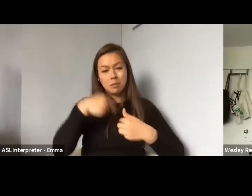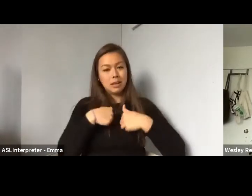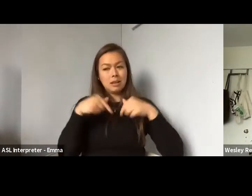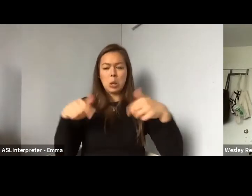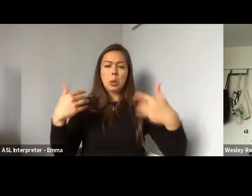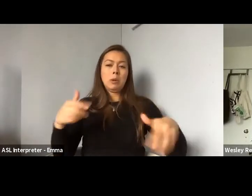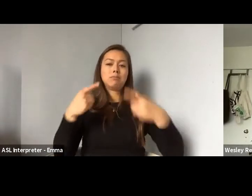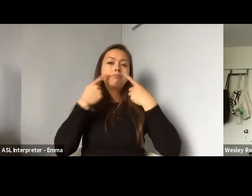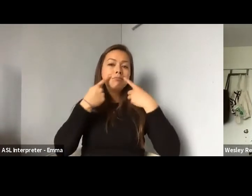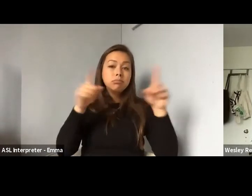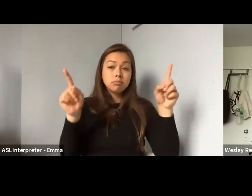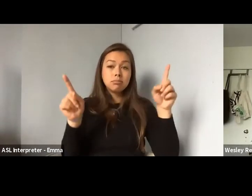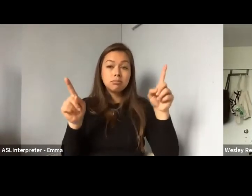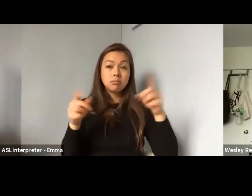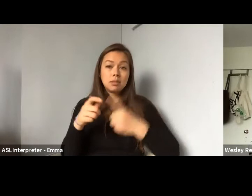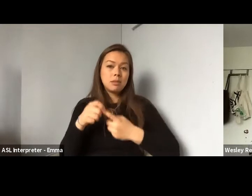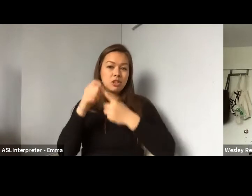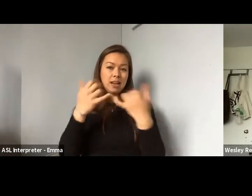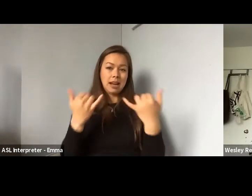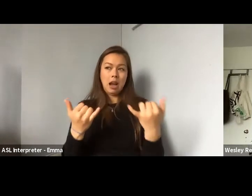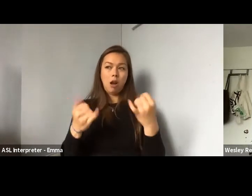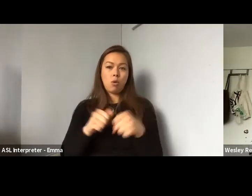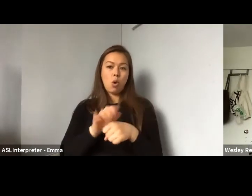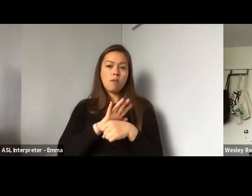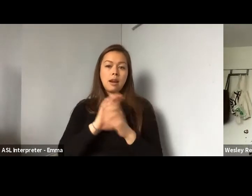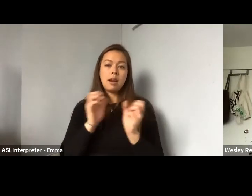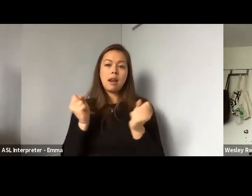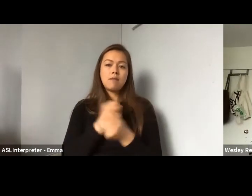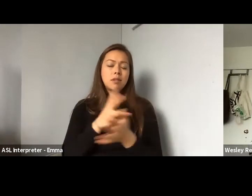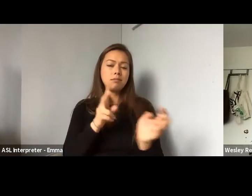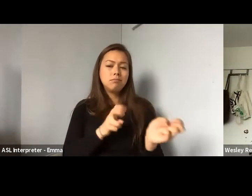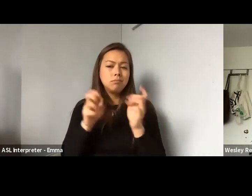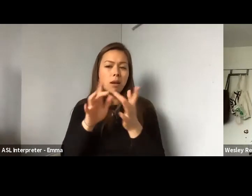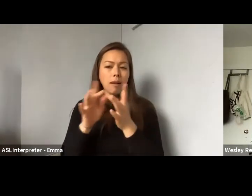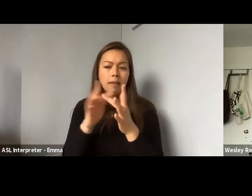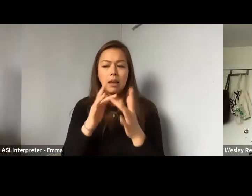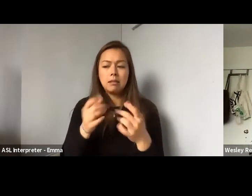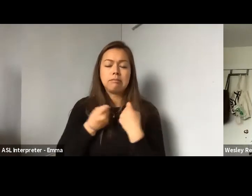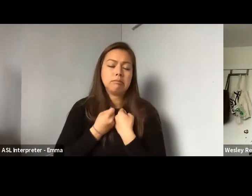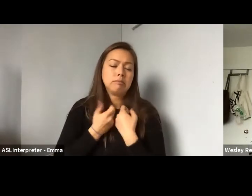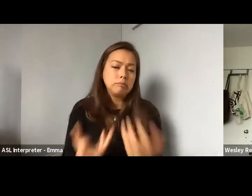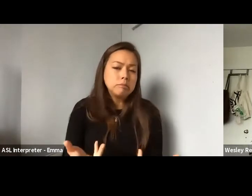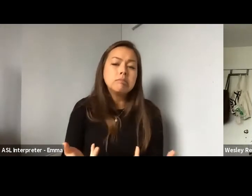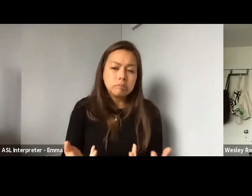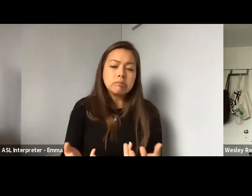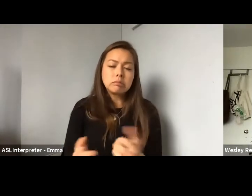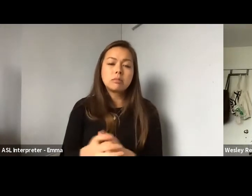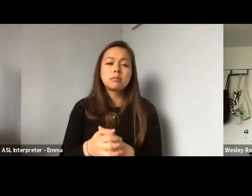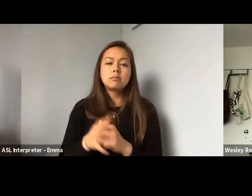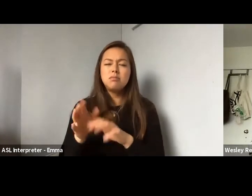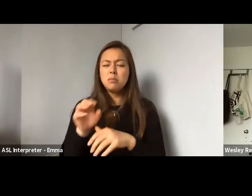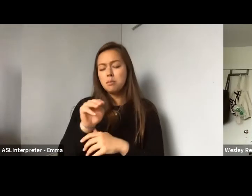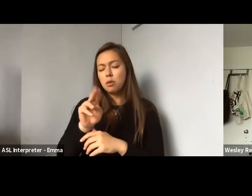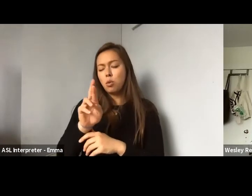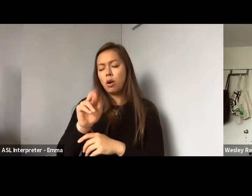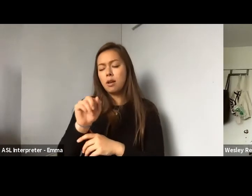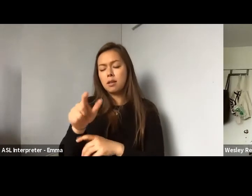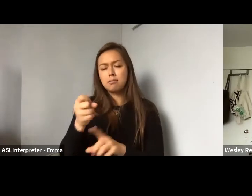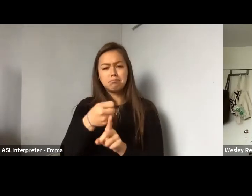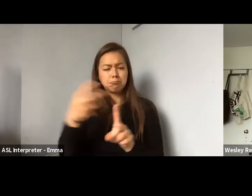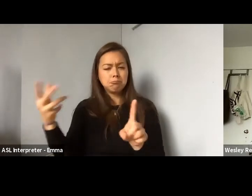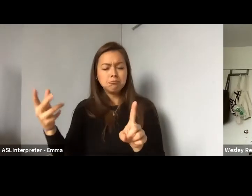amount of digital fatigue. So just a little bit more about Mural. Remote working and the pandemic has pushed us obviously